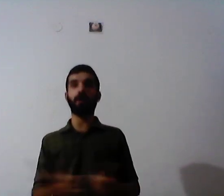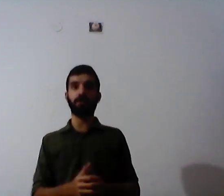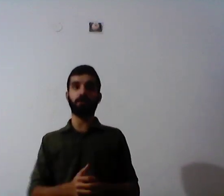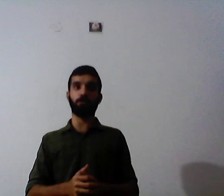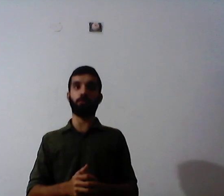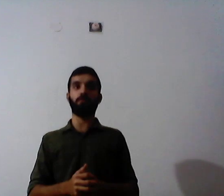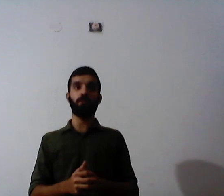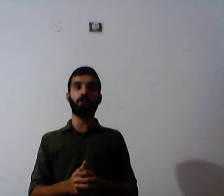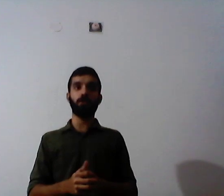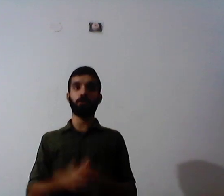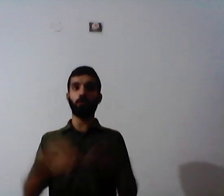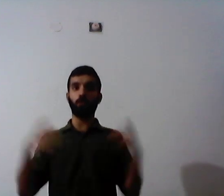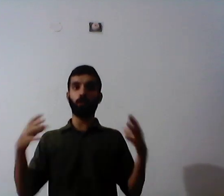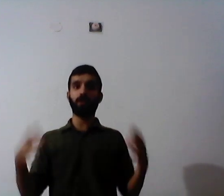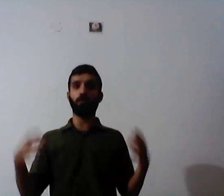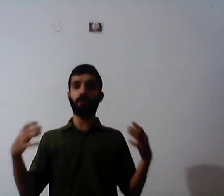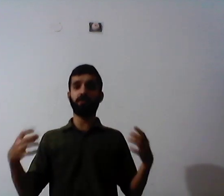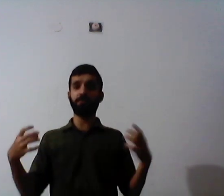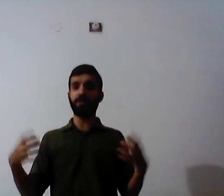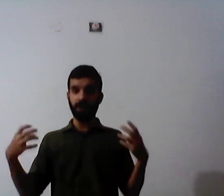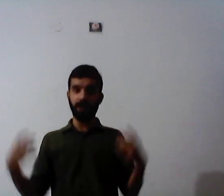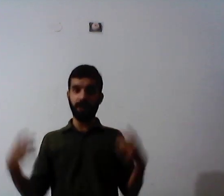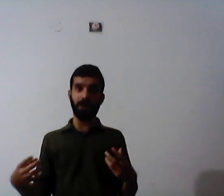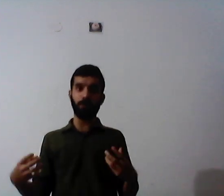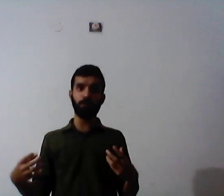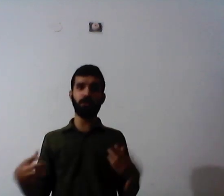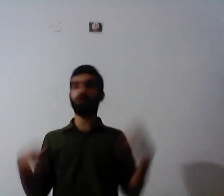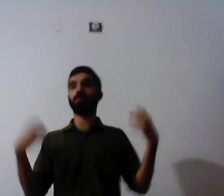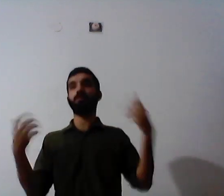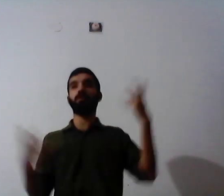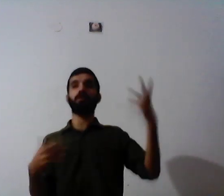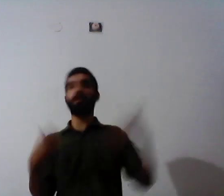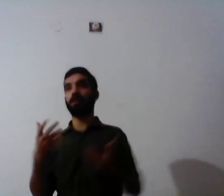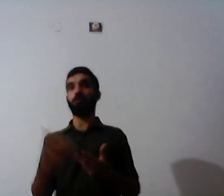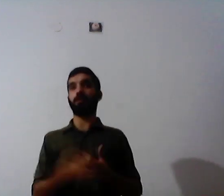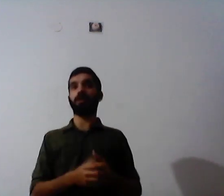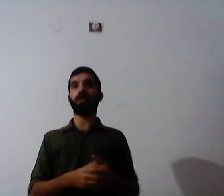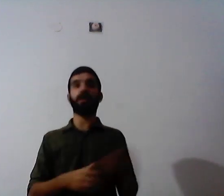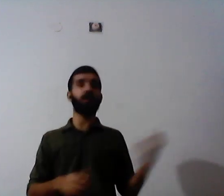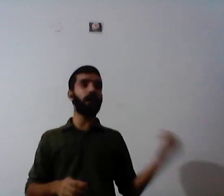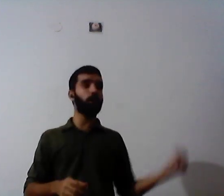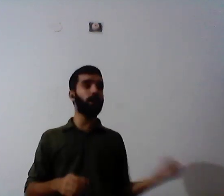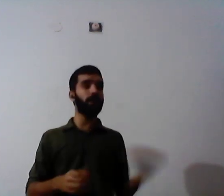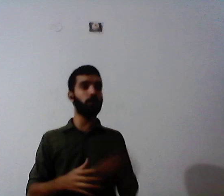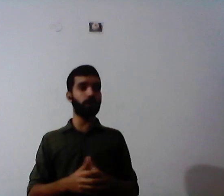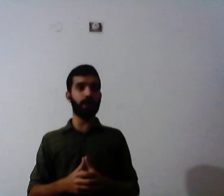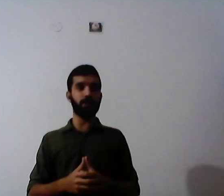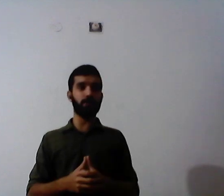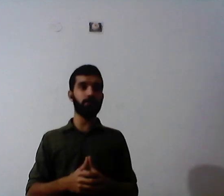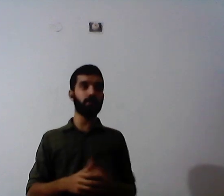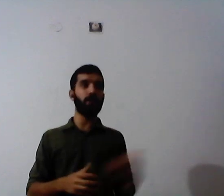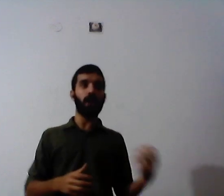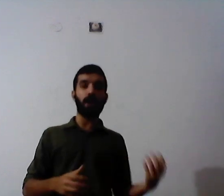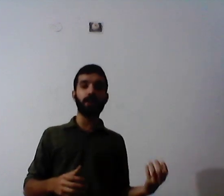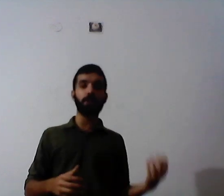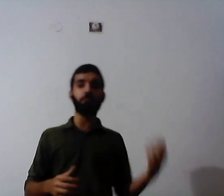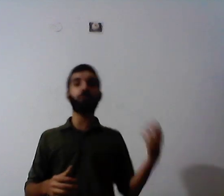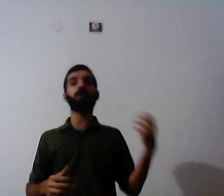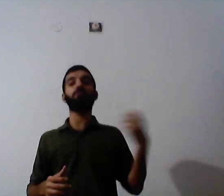so? So with whatever we studied now, just think about it. Like aquatic organisms, are they more comfortable